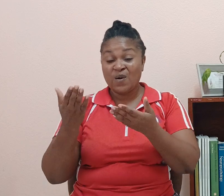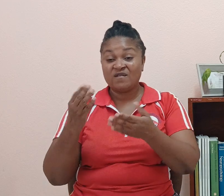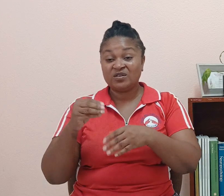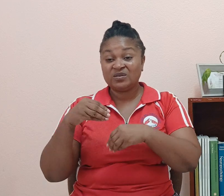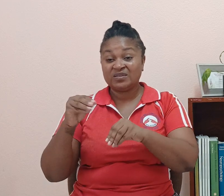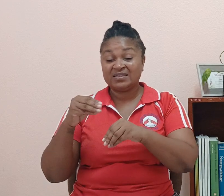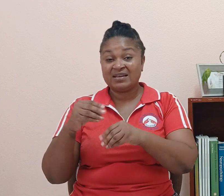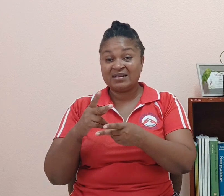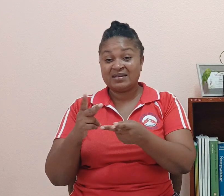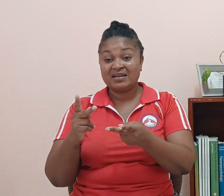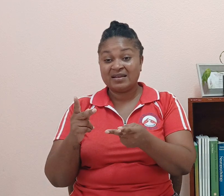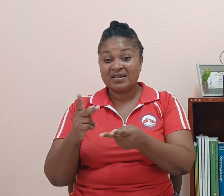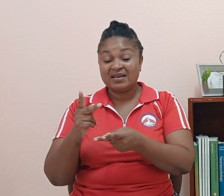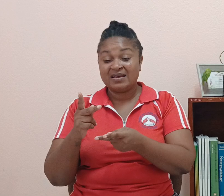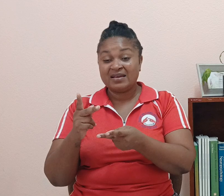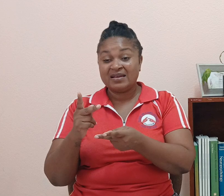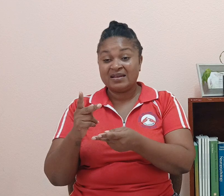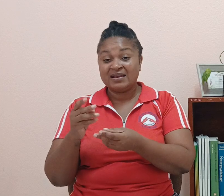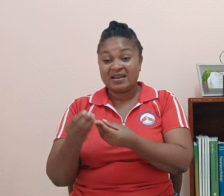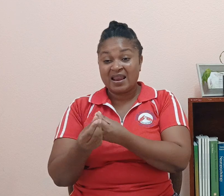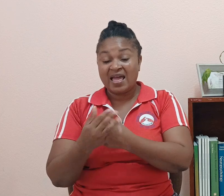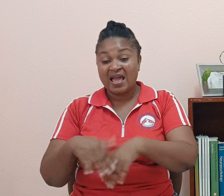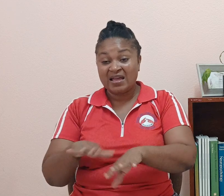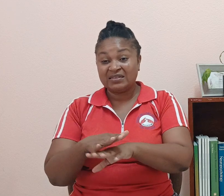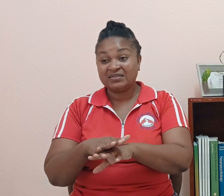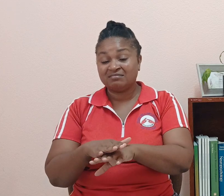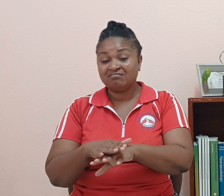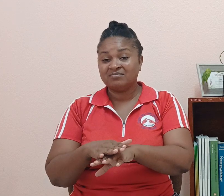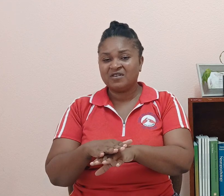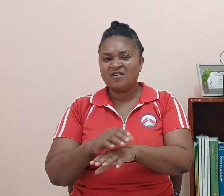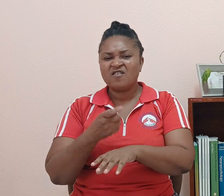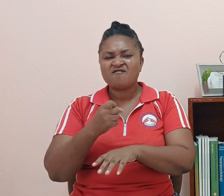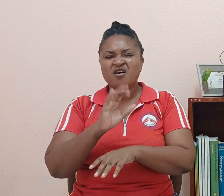land that her husband owned in the town.